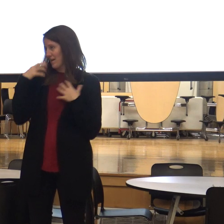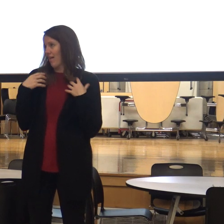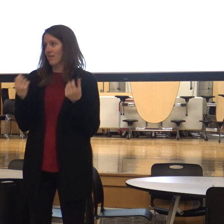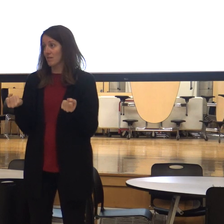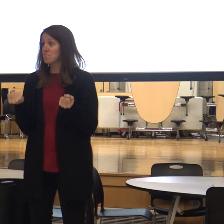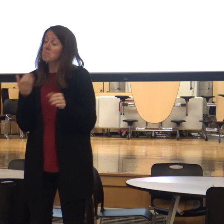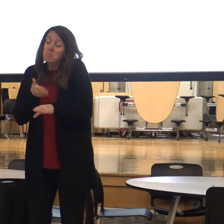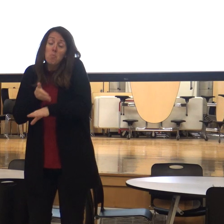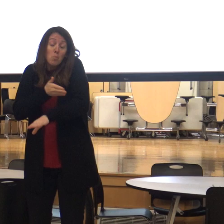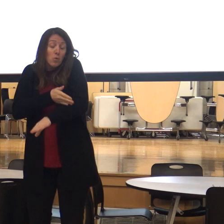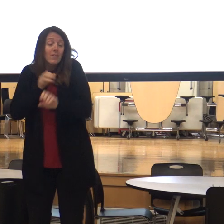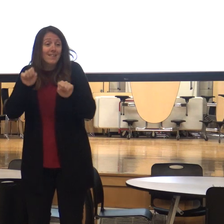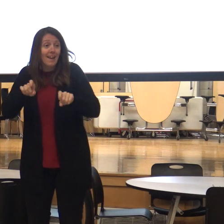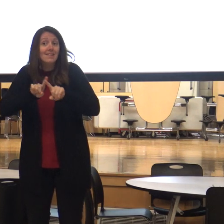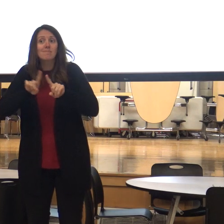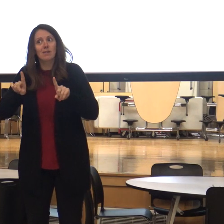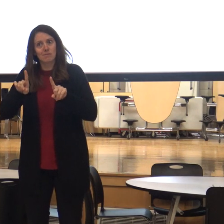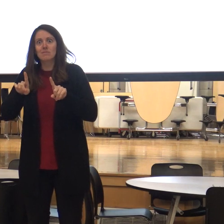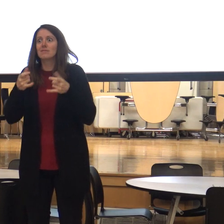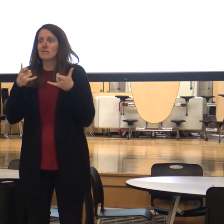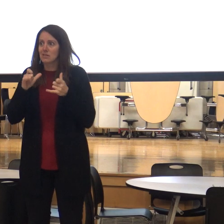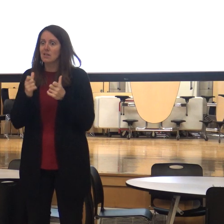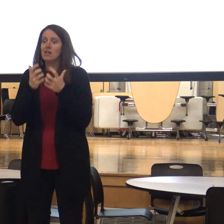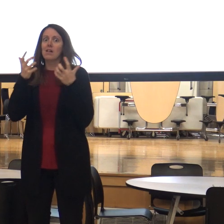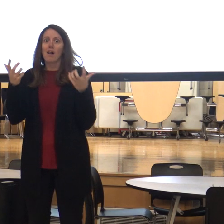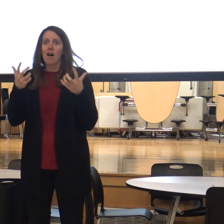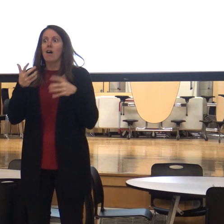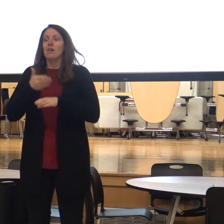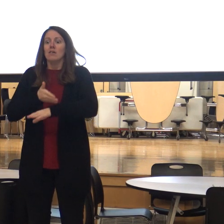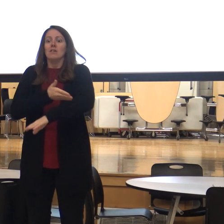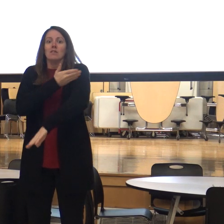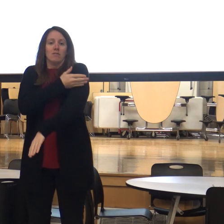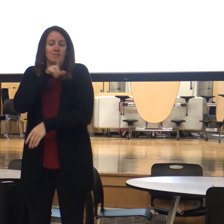think it's getting better, but I think we have a long ways to go yet.